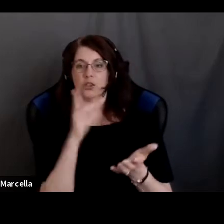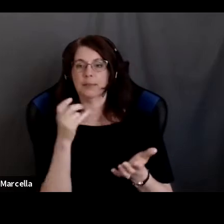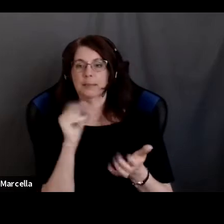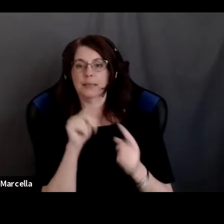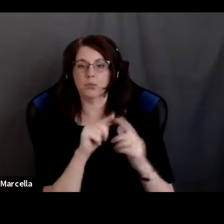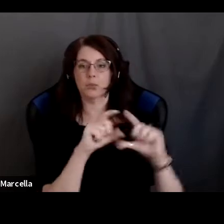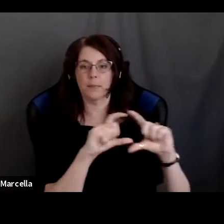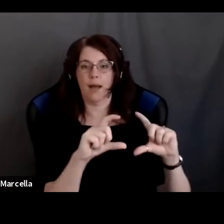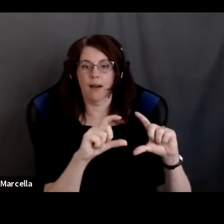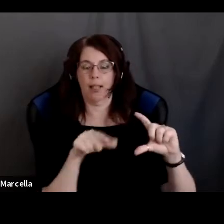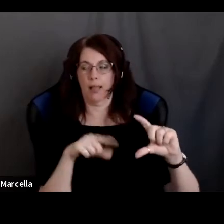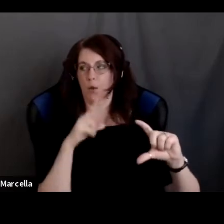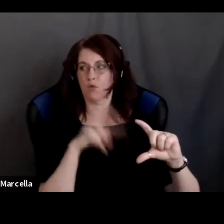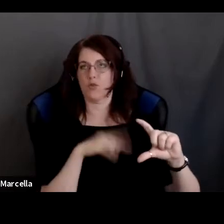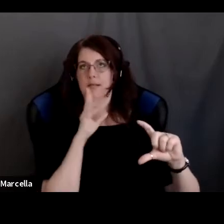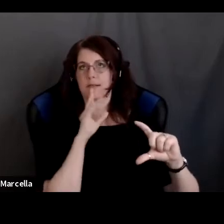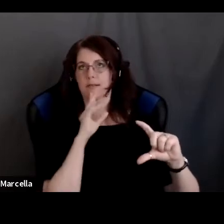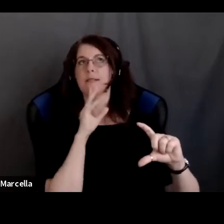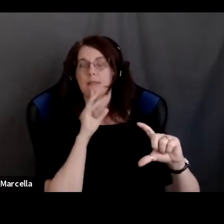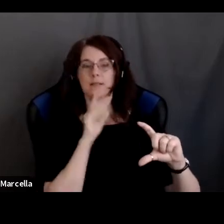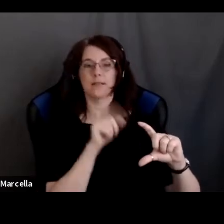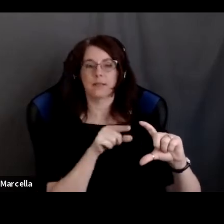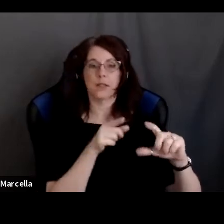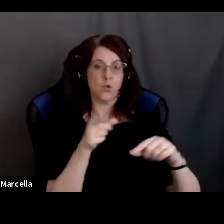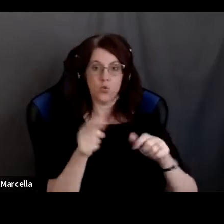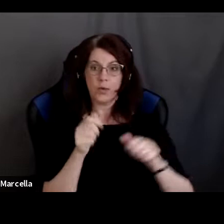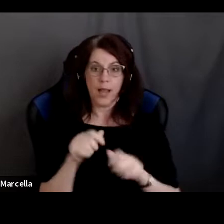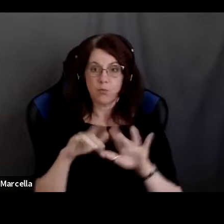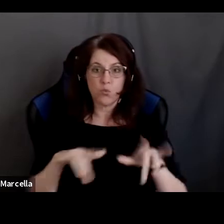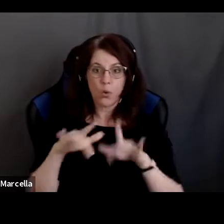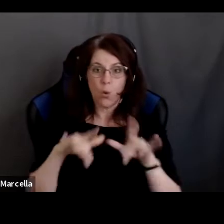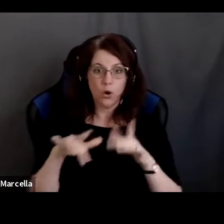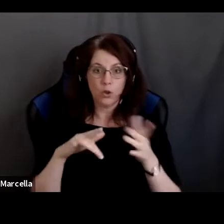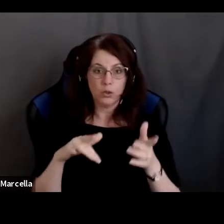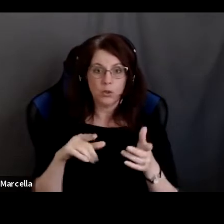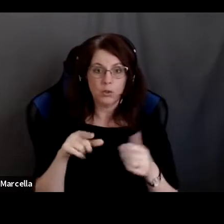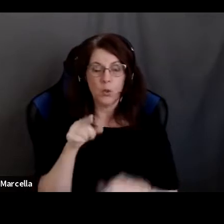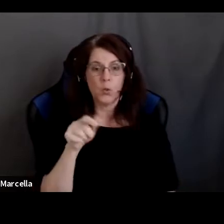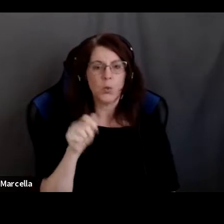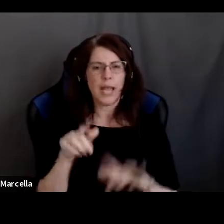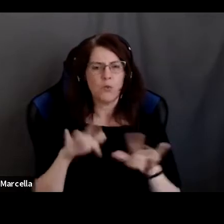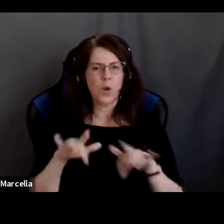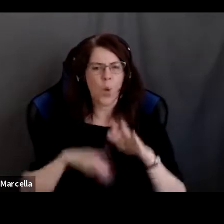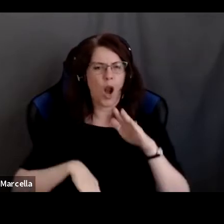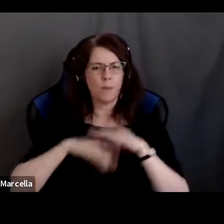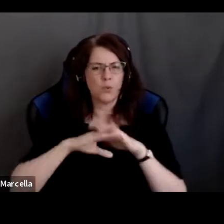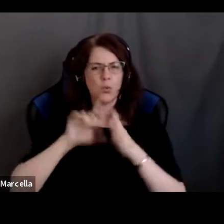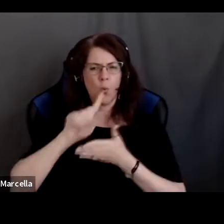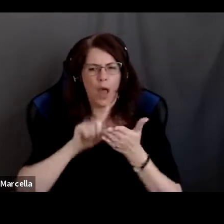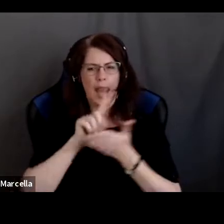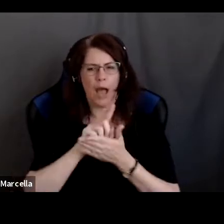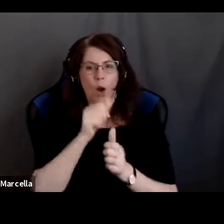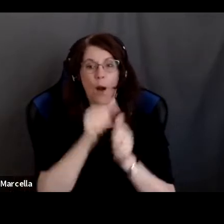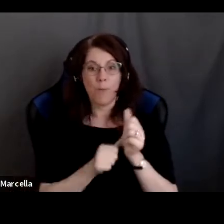will read it out. So you can definitely do that. And you can record, you can actually record, I think, up to an hour per